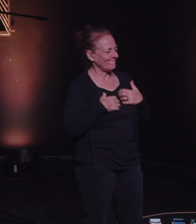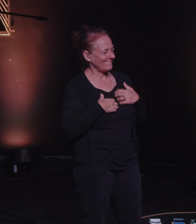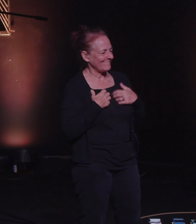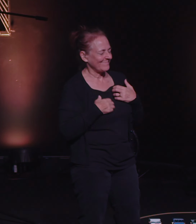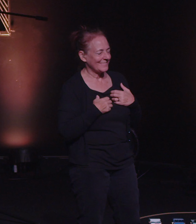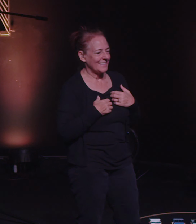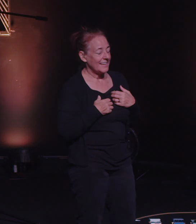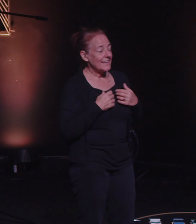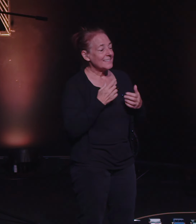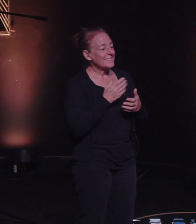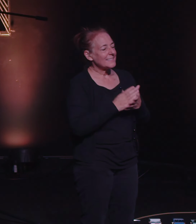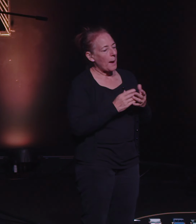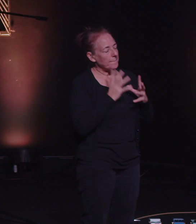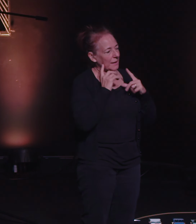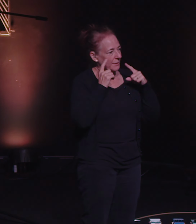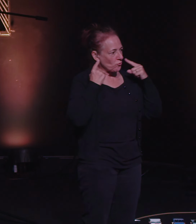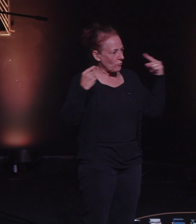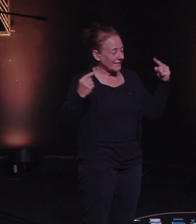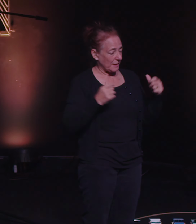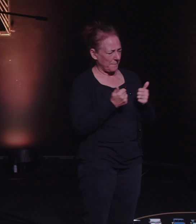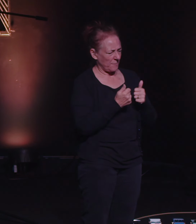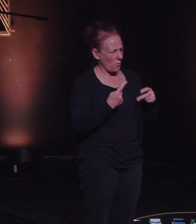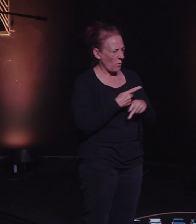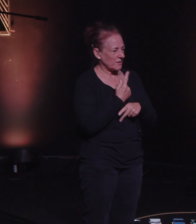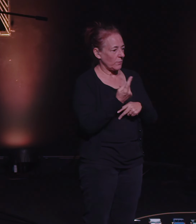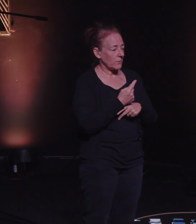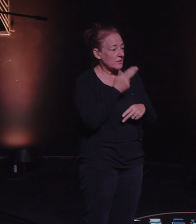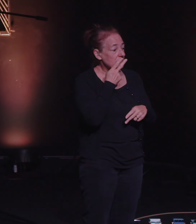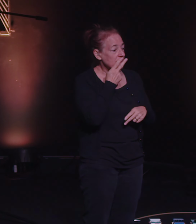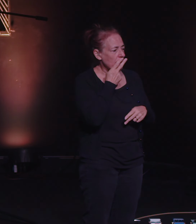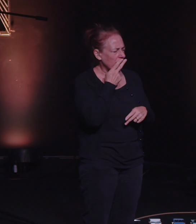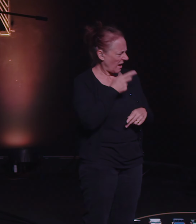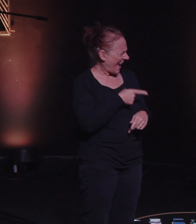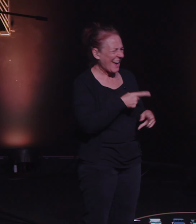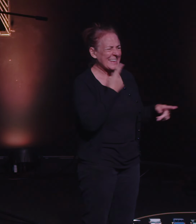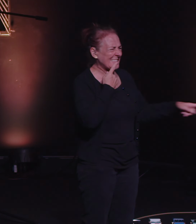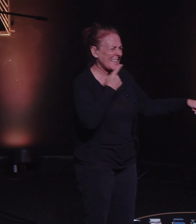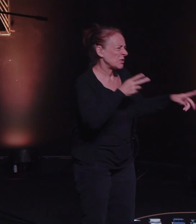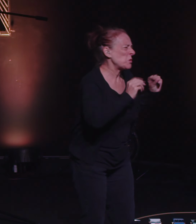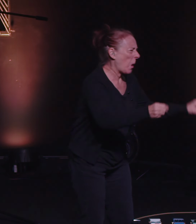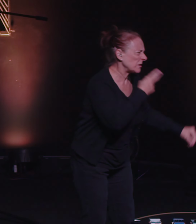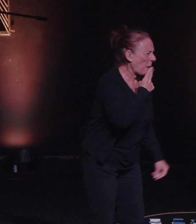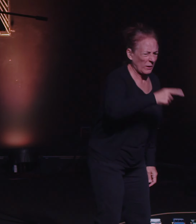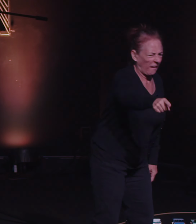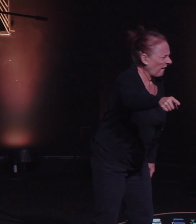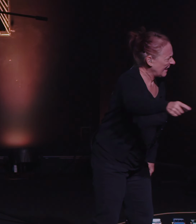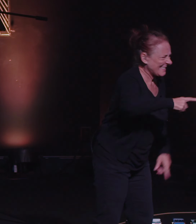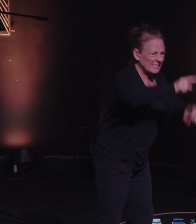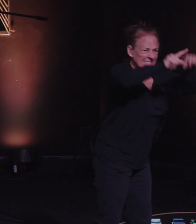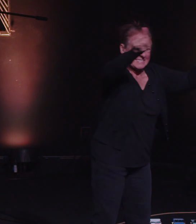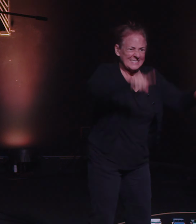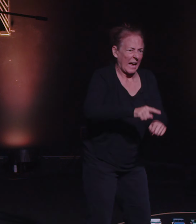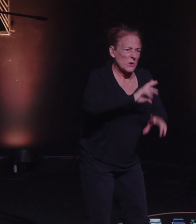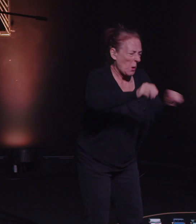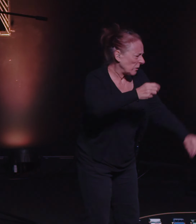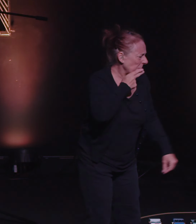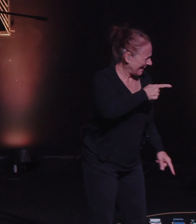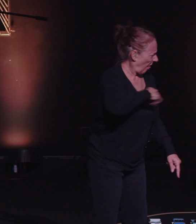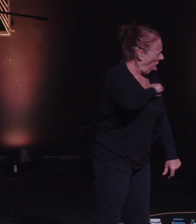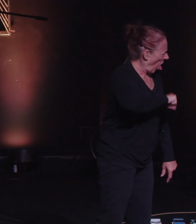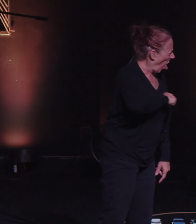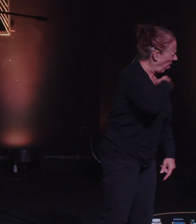I have some that drive me really, really crazy. And one of the biggest ones is when you're smoking in a place that you're not supposed to. It makes me sick. It makes me cough. I can't stand